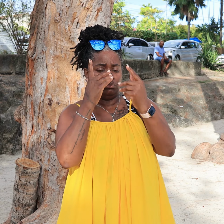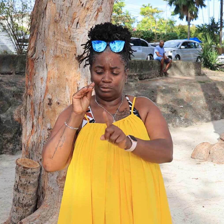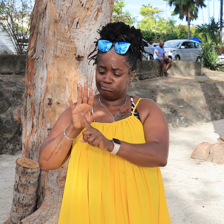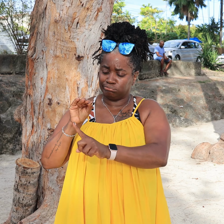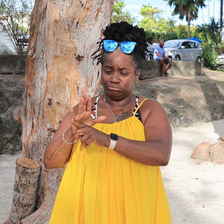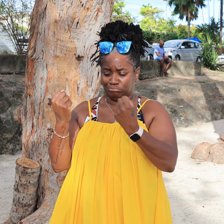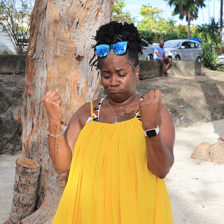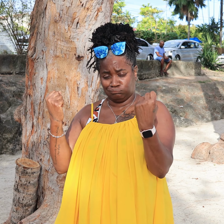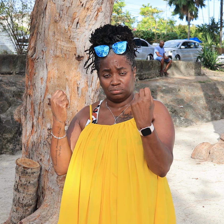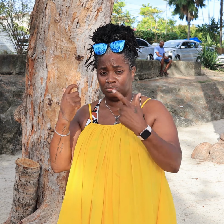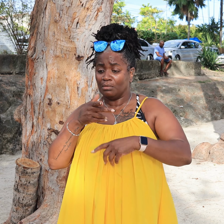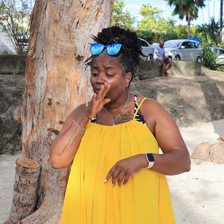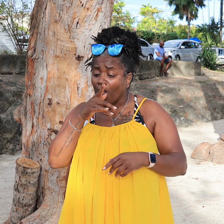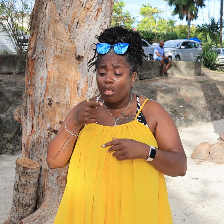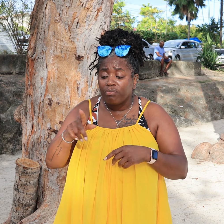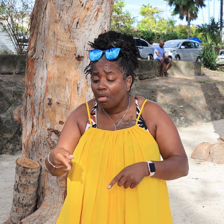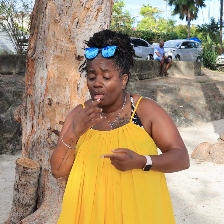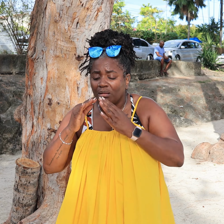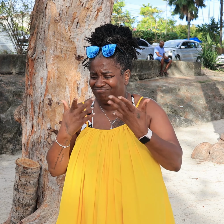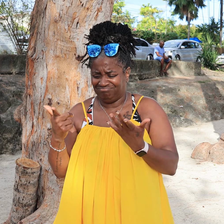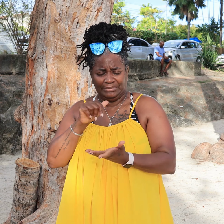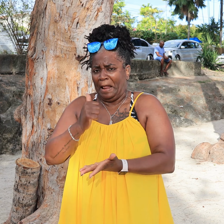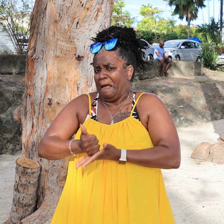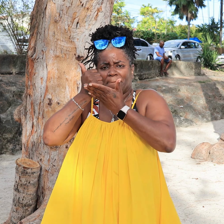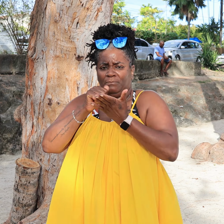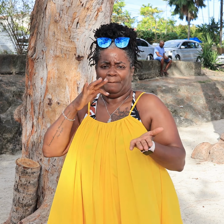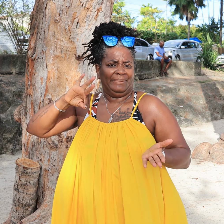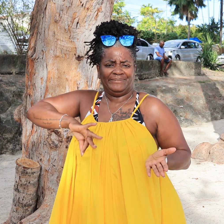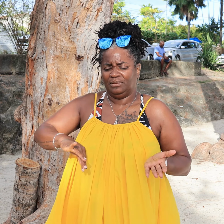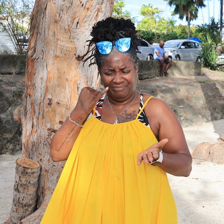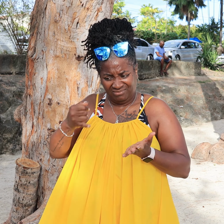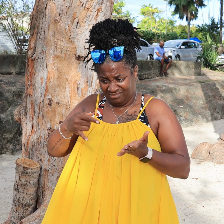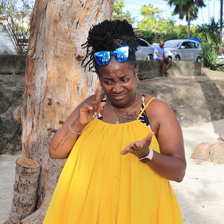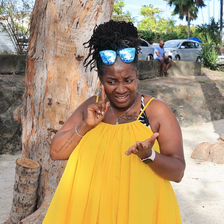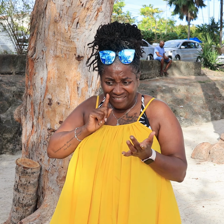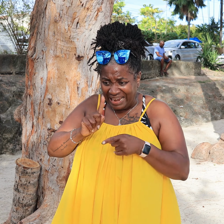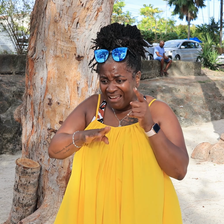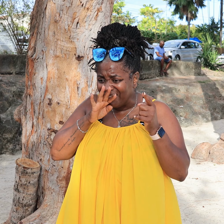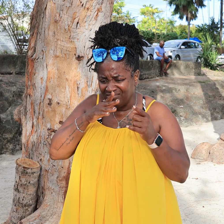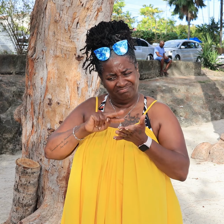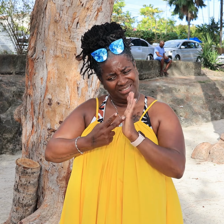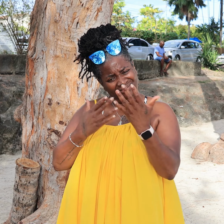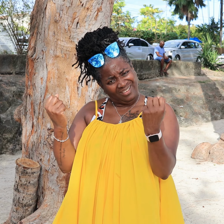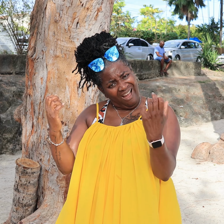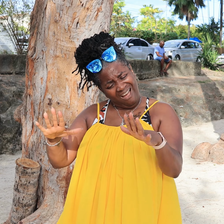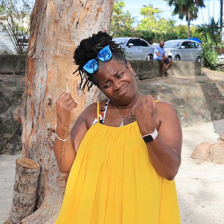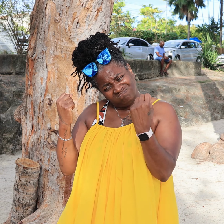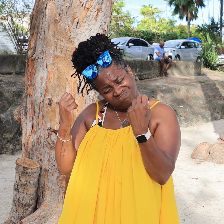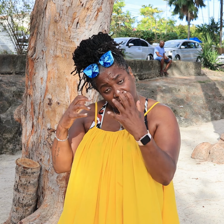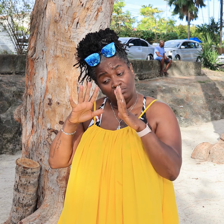language. Talking to them does not help them. It's no benefit. If they're deaf and cannot talk, they need sign language.